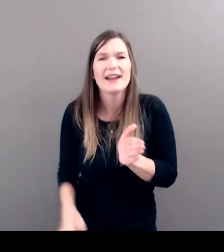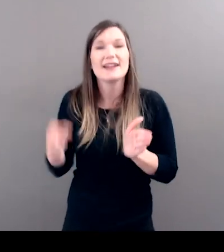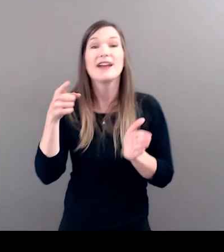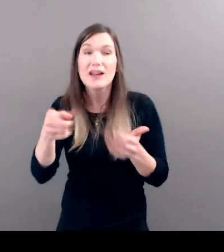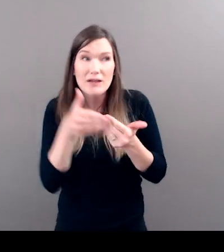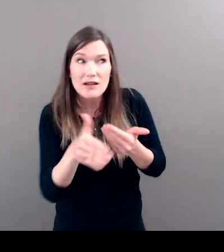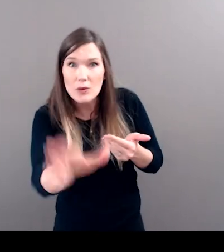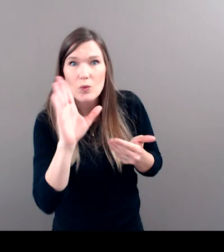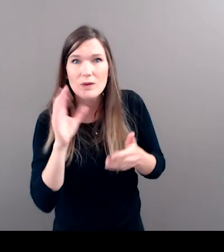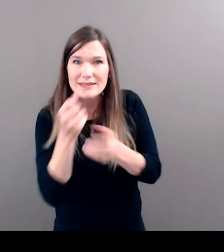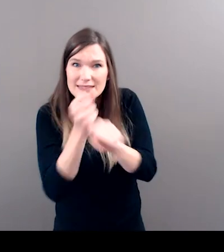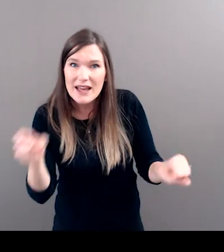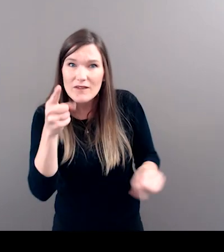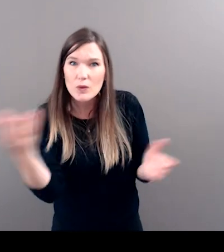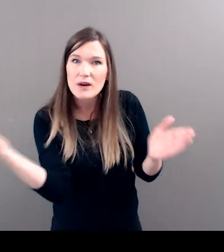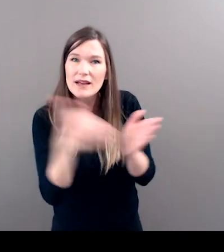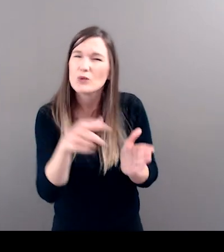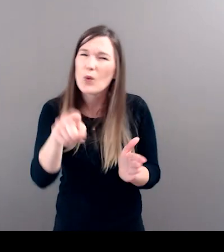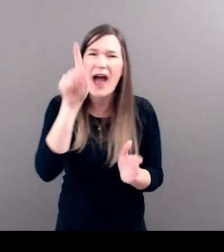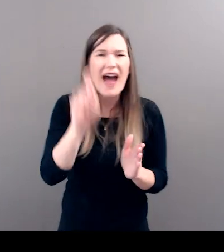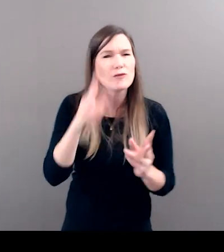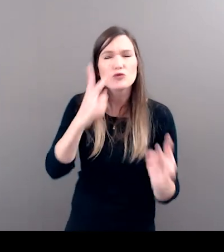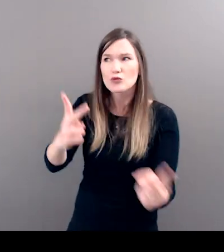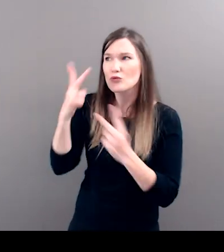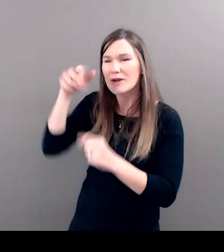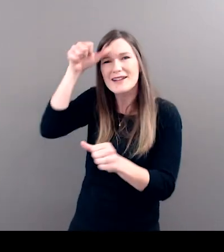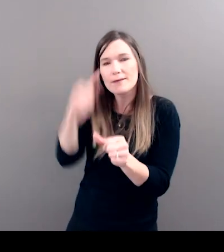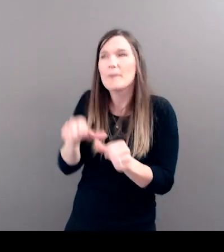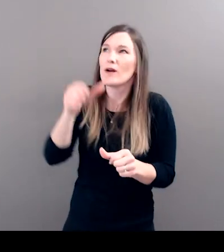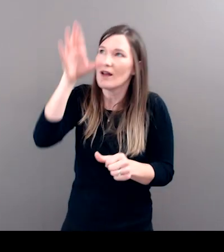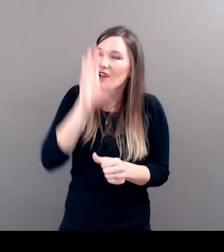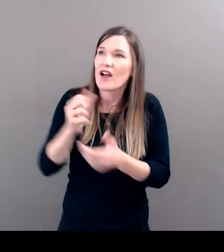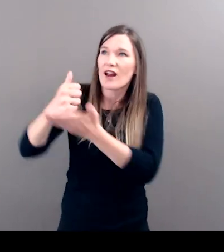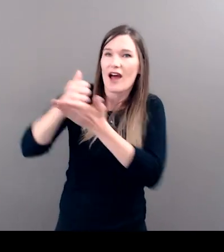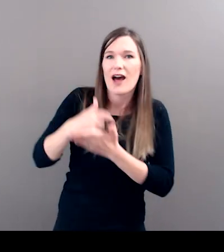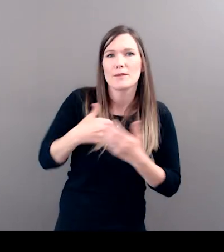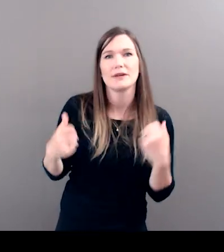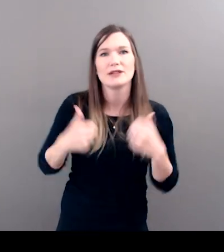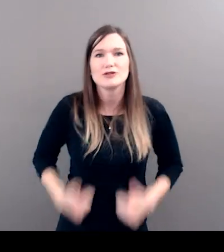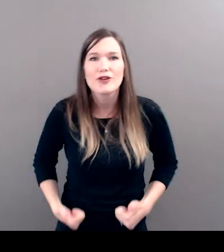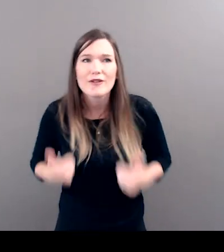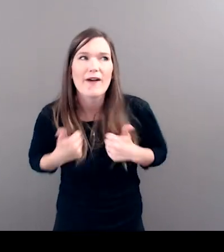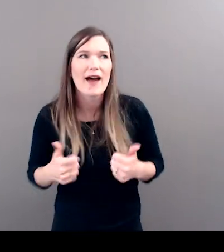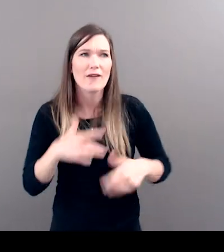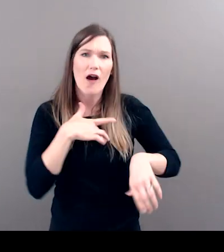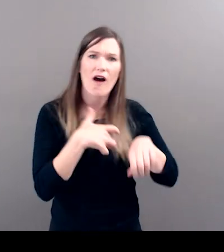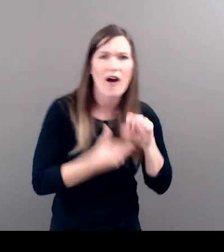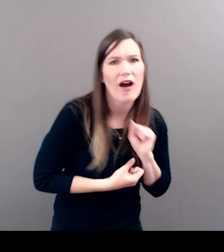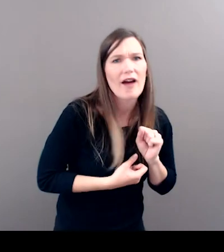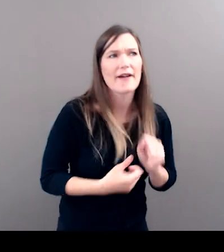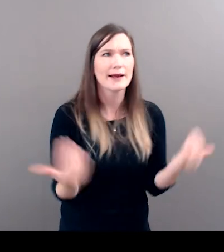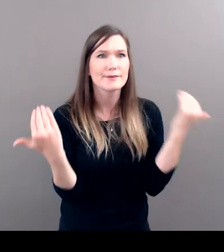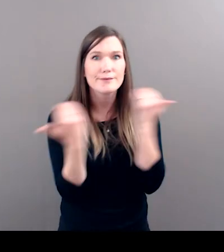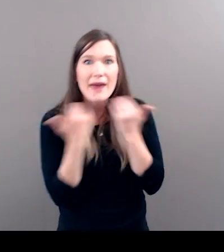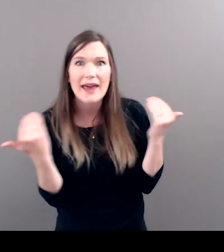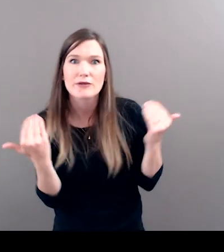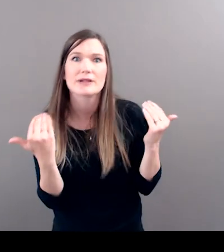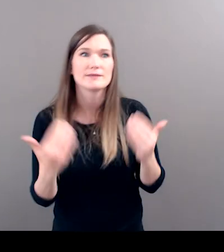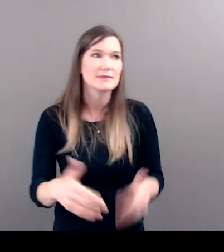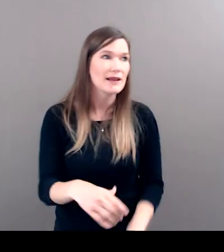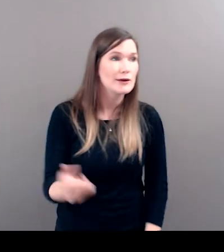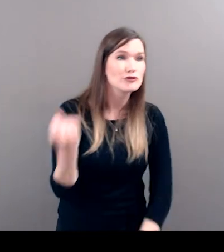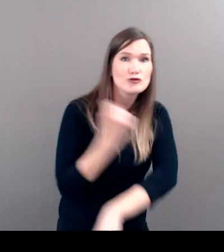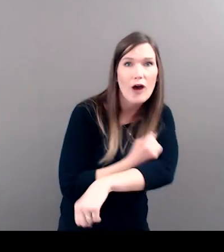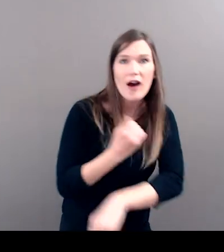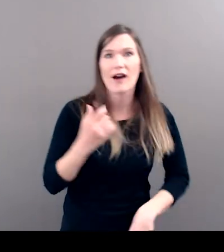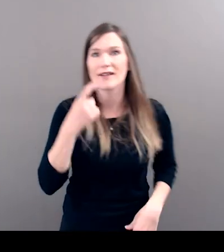through drugs. God got me through heartache. God got me through a breakup. God got me through bankruptcy. God got me through being lost. Wanting to kill my... Can I